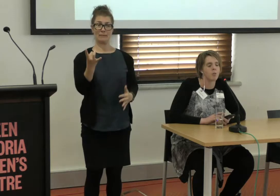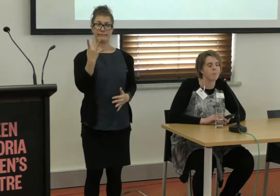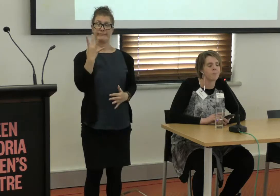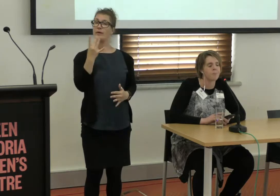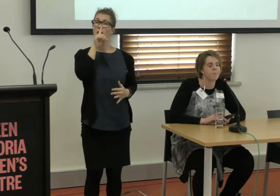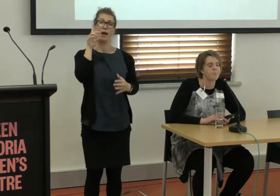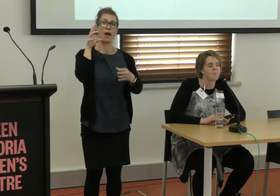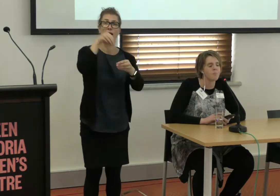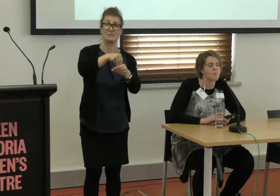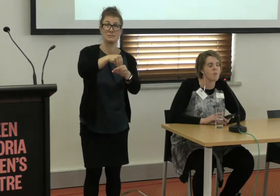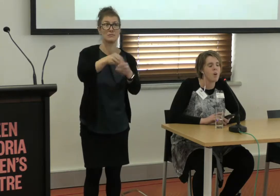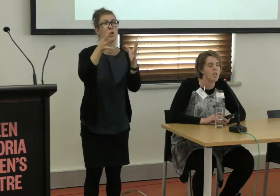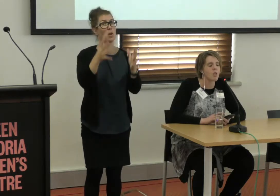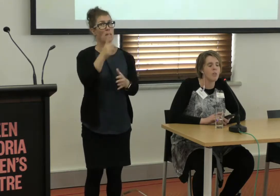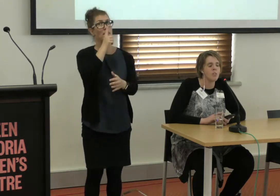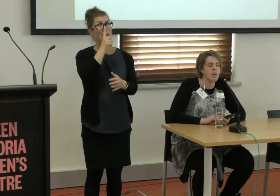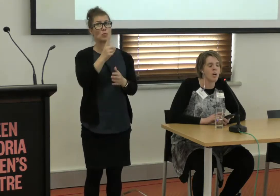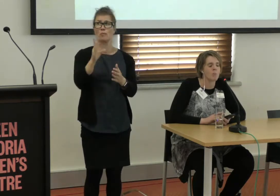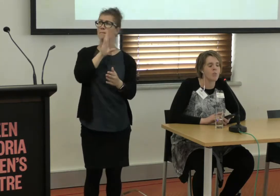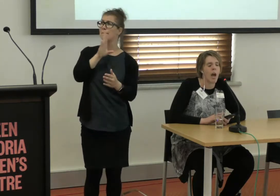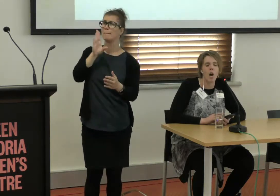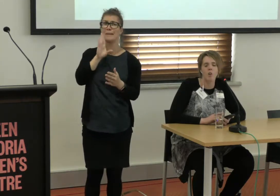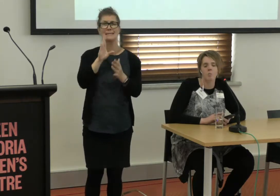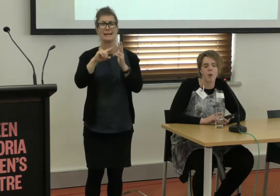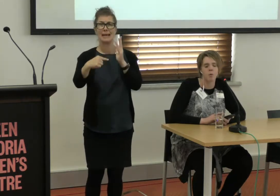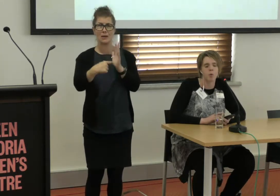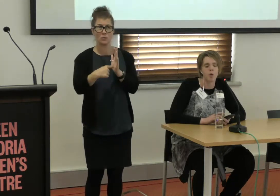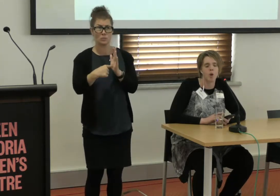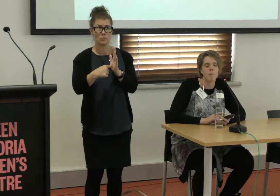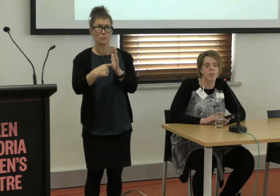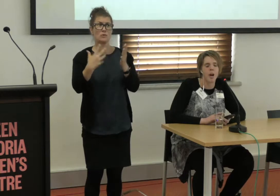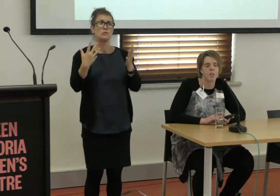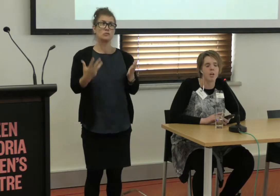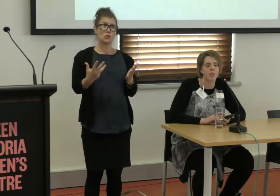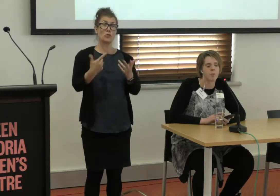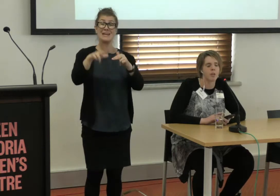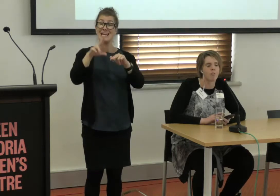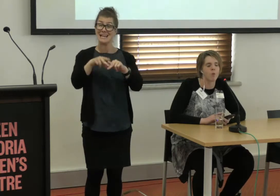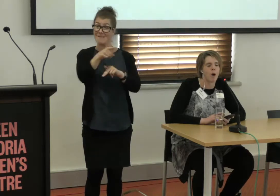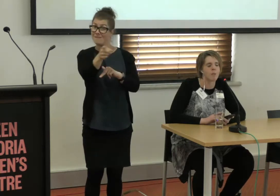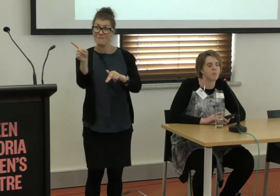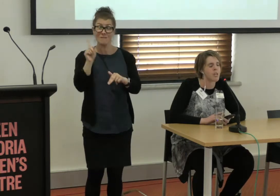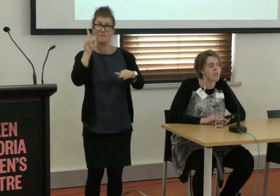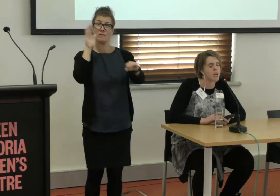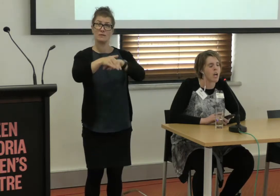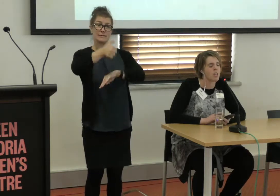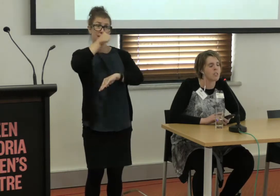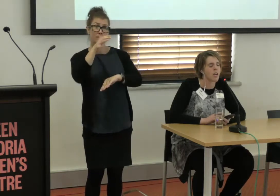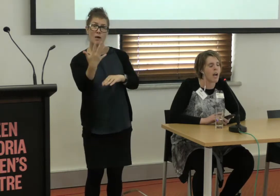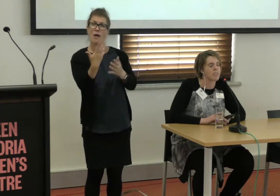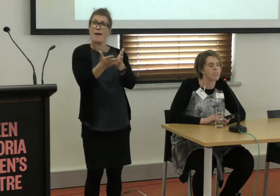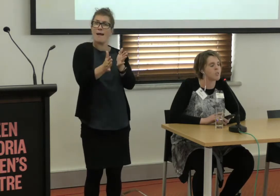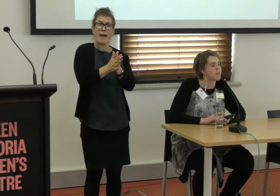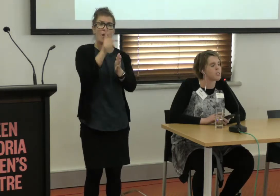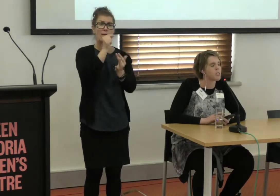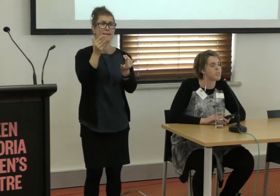people. The question then comes to how those people who do not meet the age eligibility requirements for the NDIS can